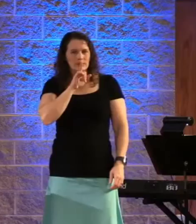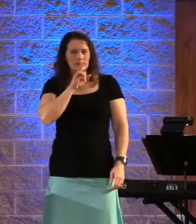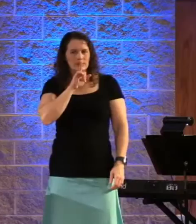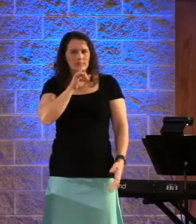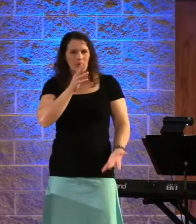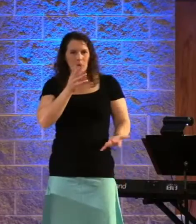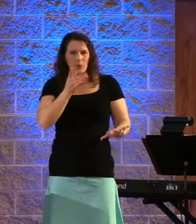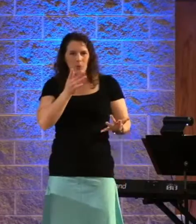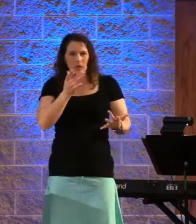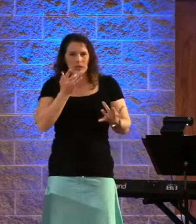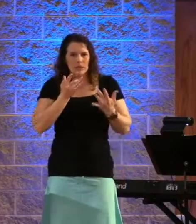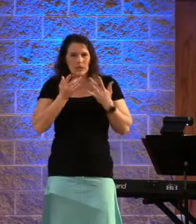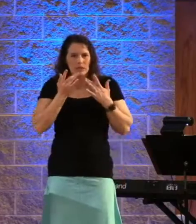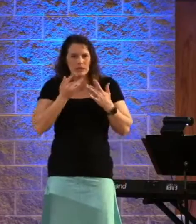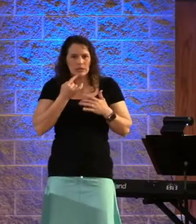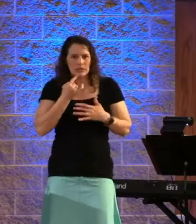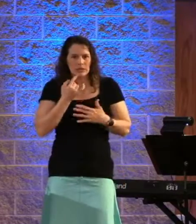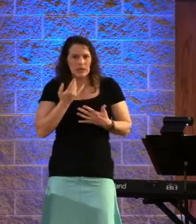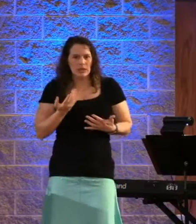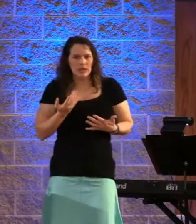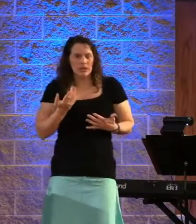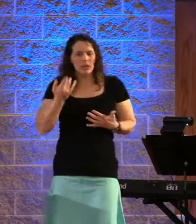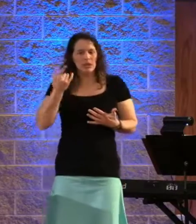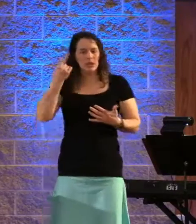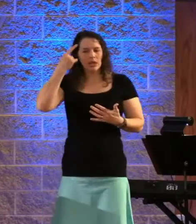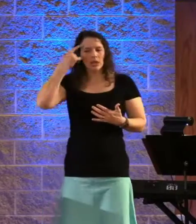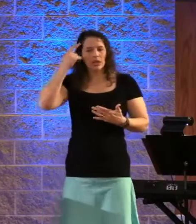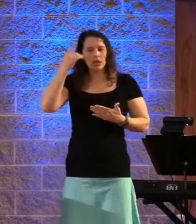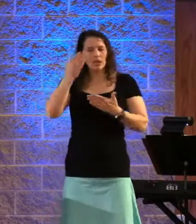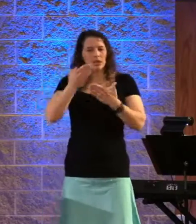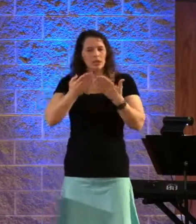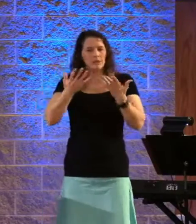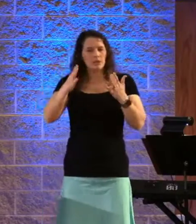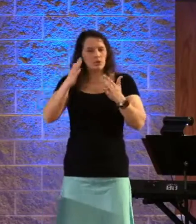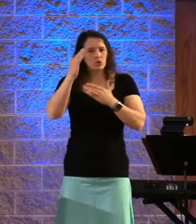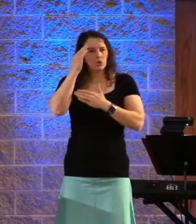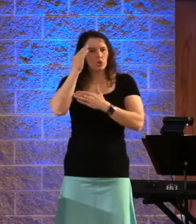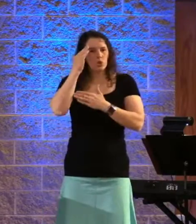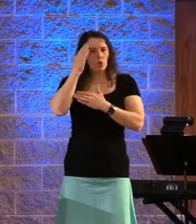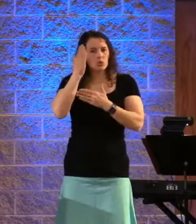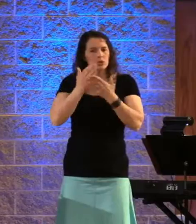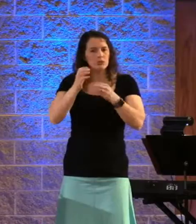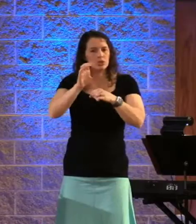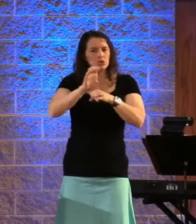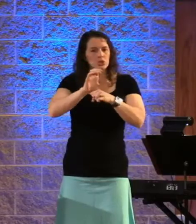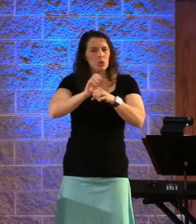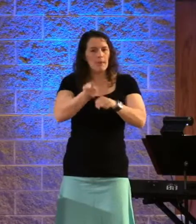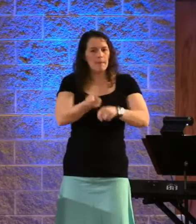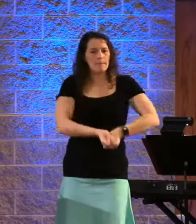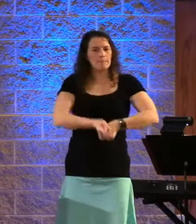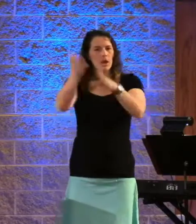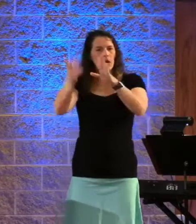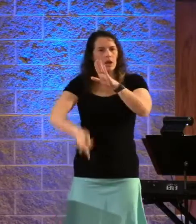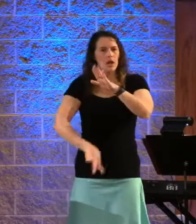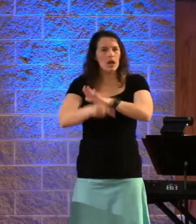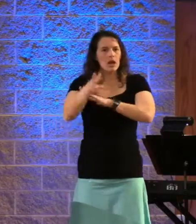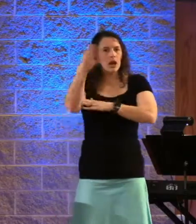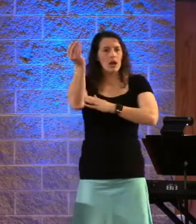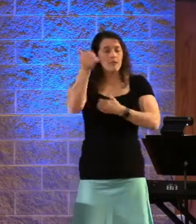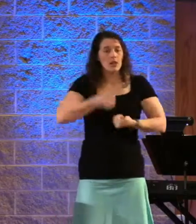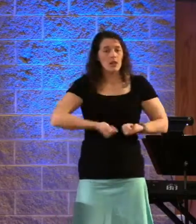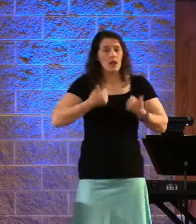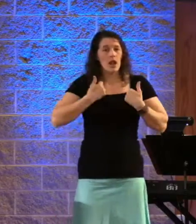I think some of you already know that in some churches, if you have been divorced unlawfully, you are excommunicated for